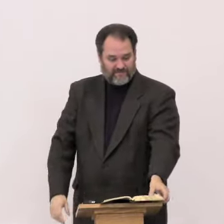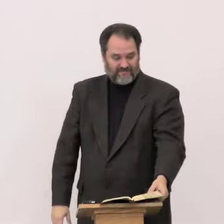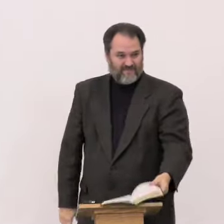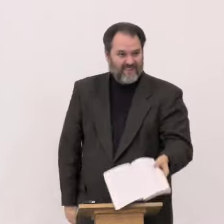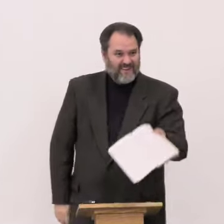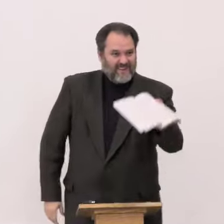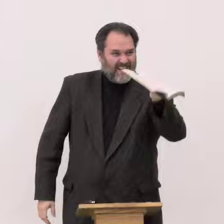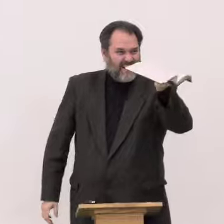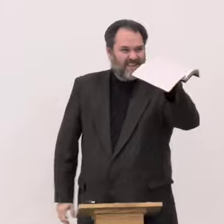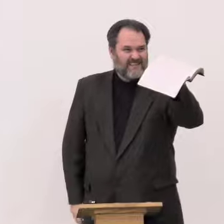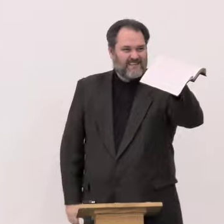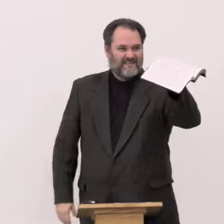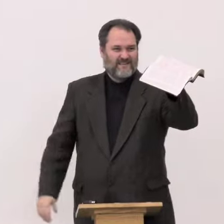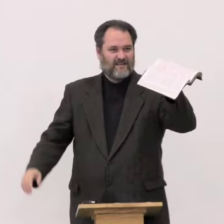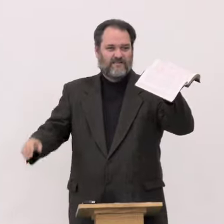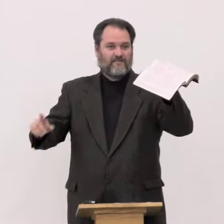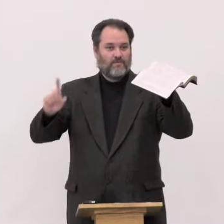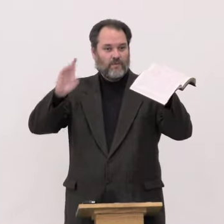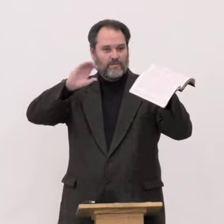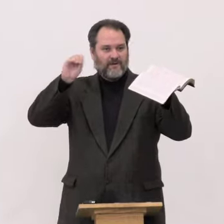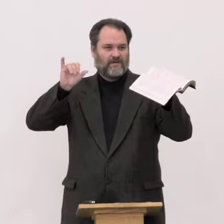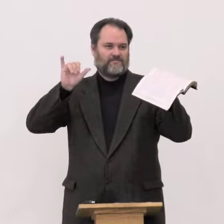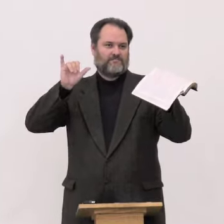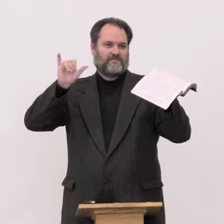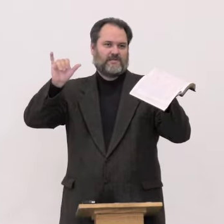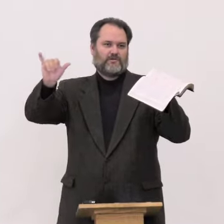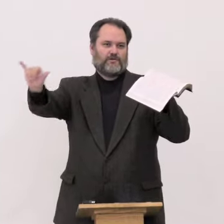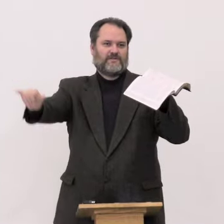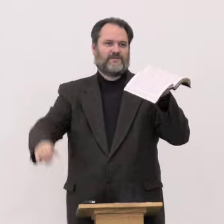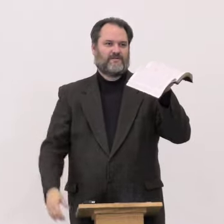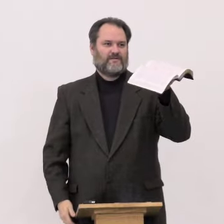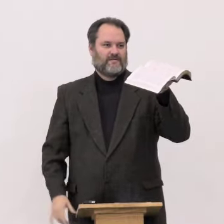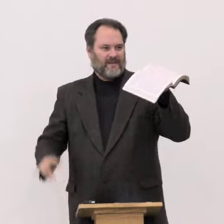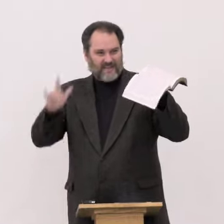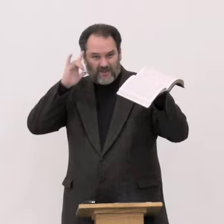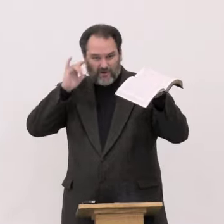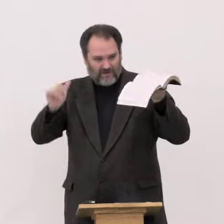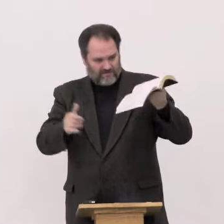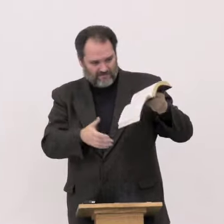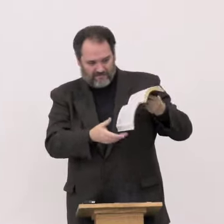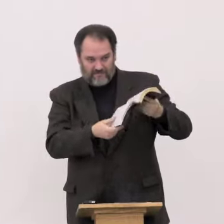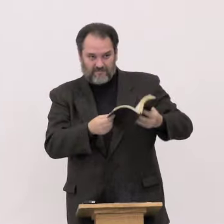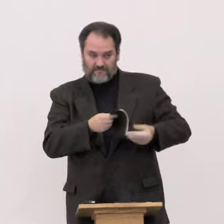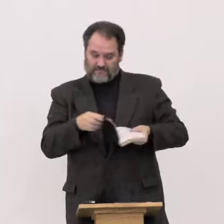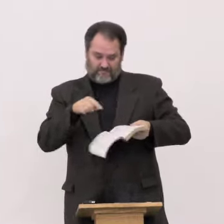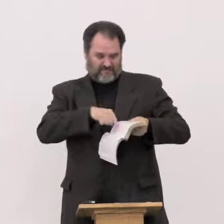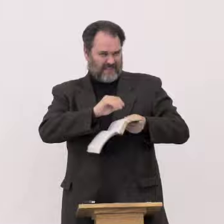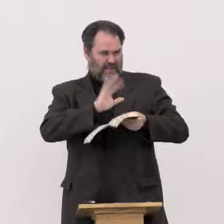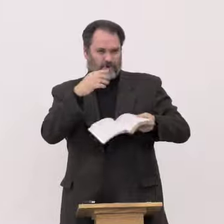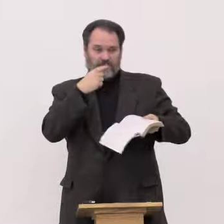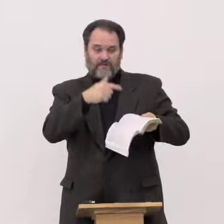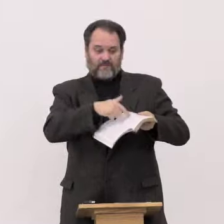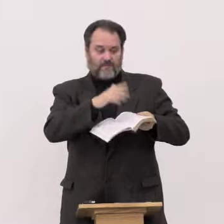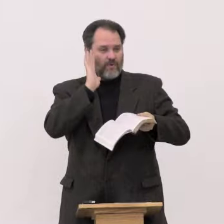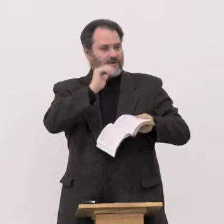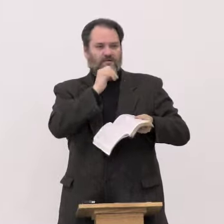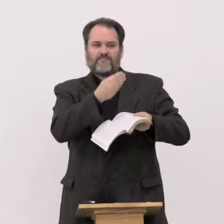forget it with sports. But with the Bible, it continues forever. Clearly, it